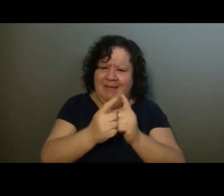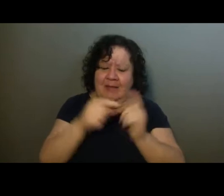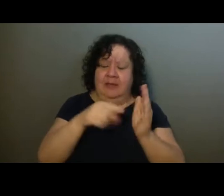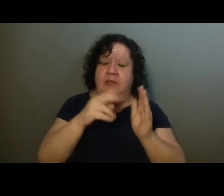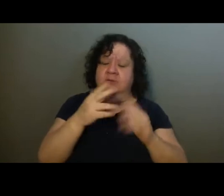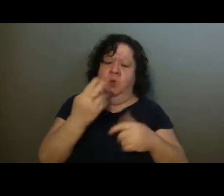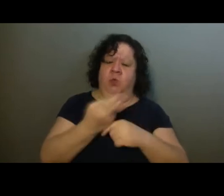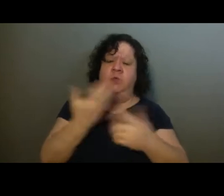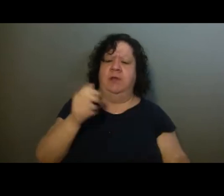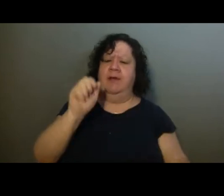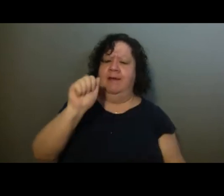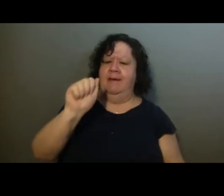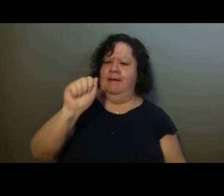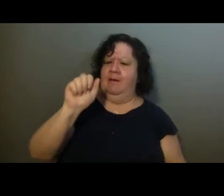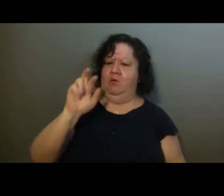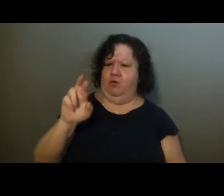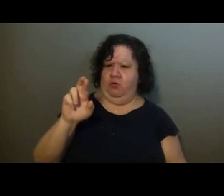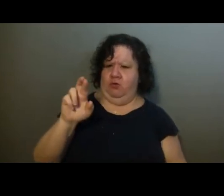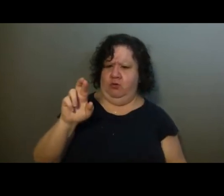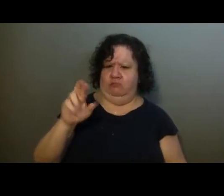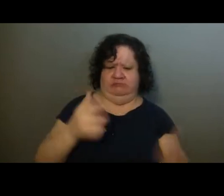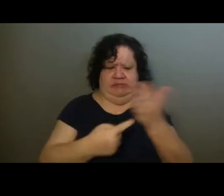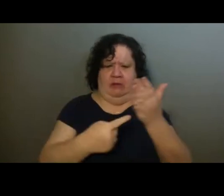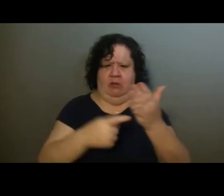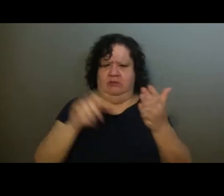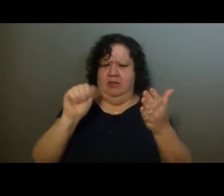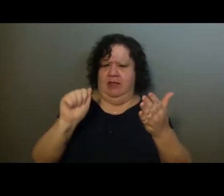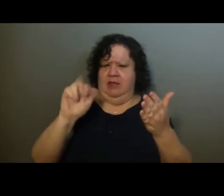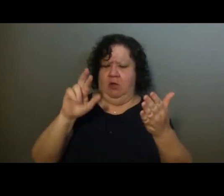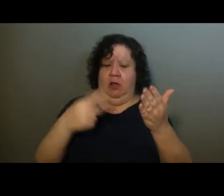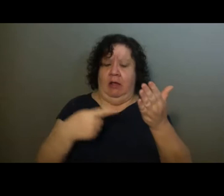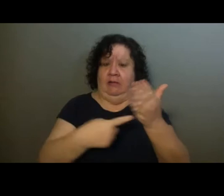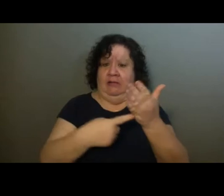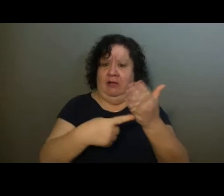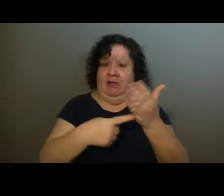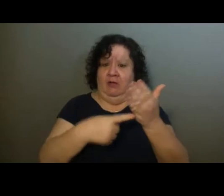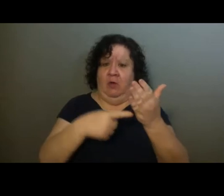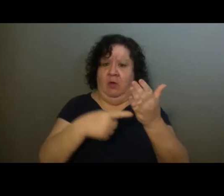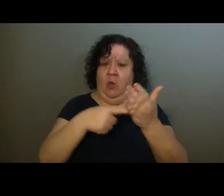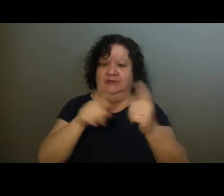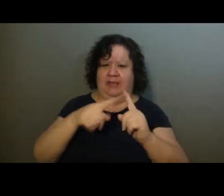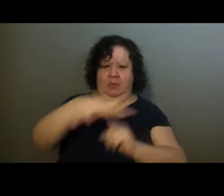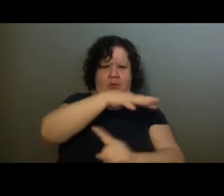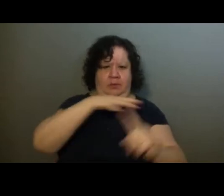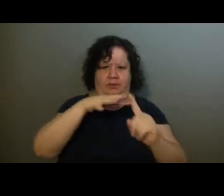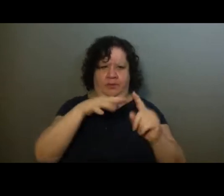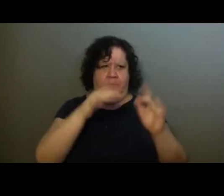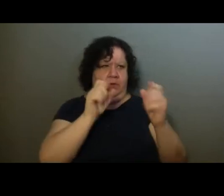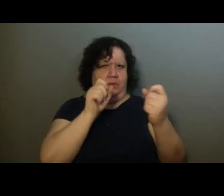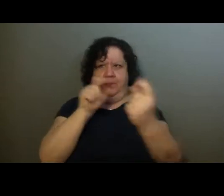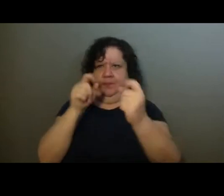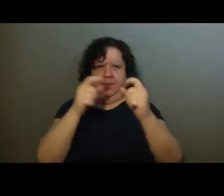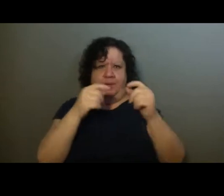generate the path using the indoor positioning system, and help him to get him evacuated from the